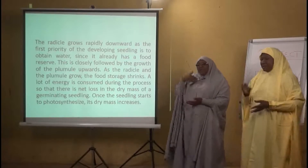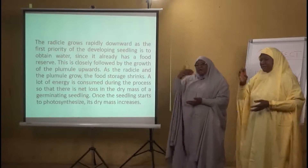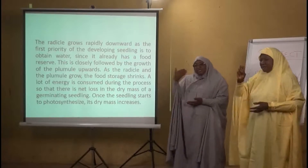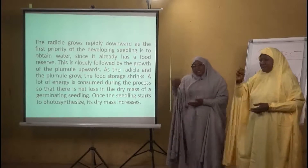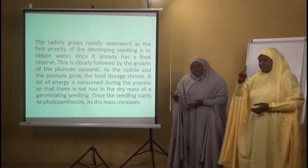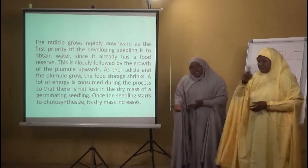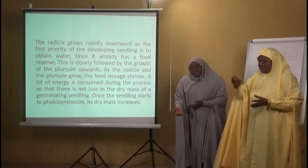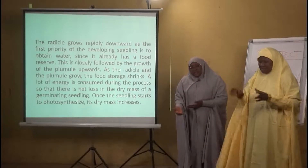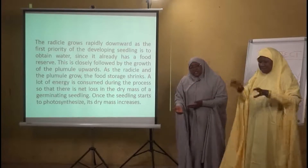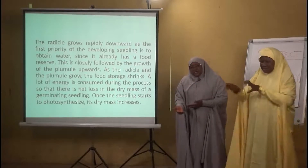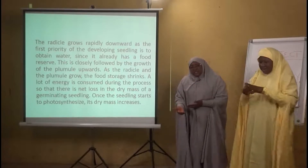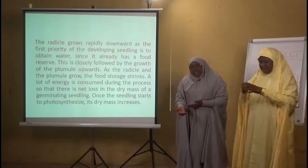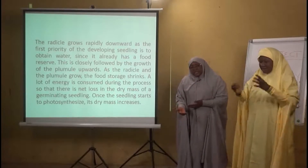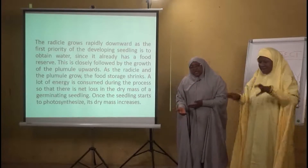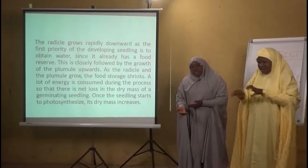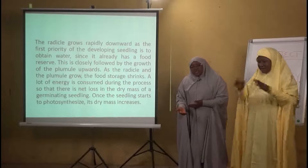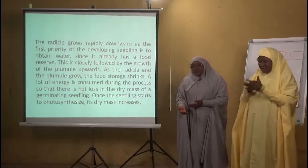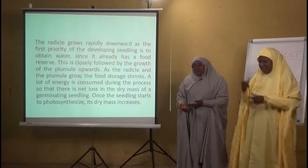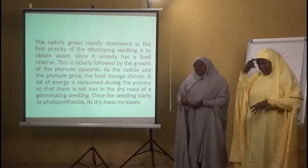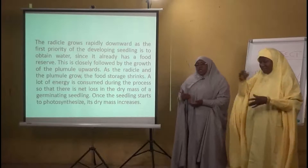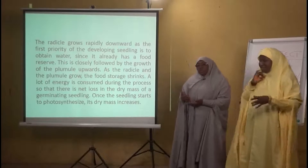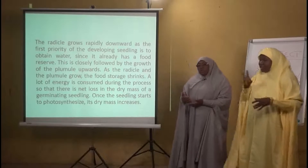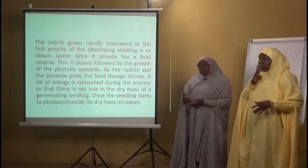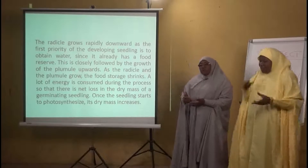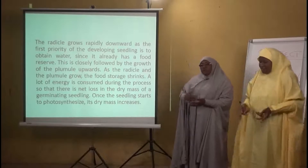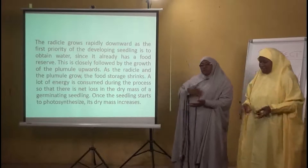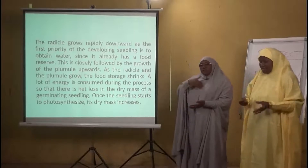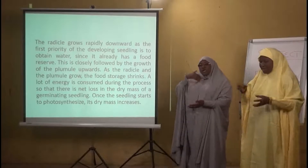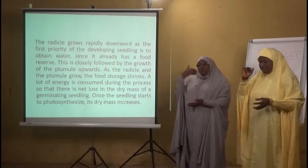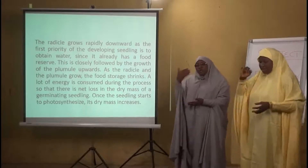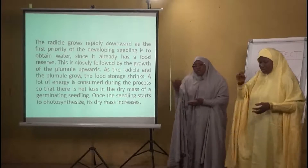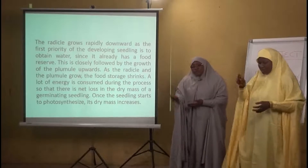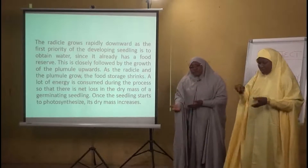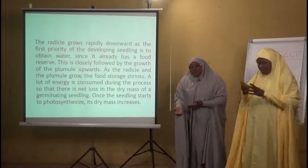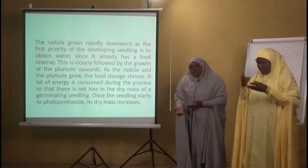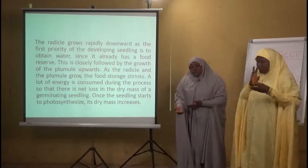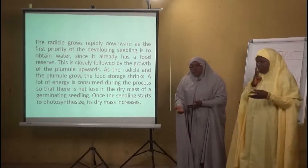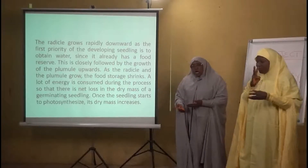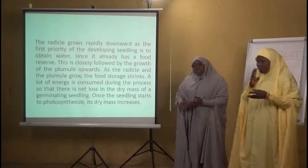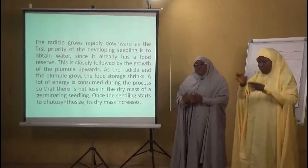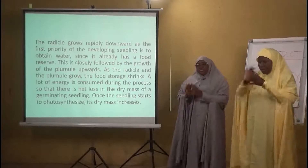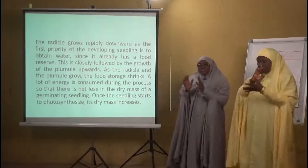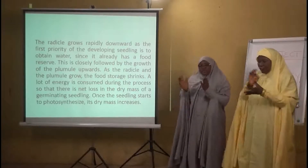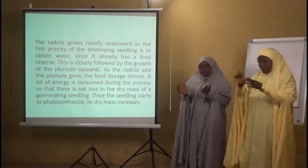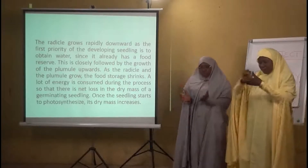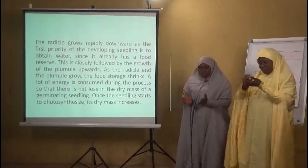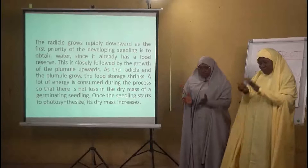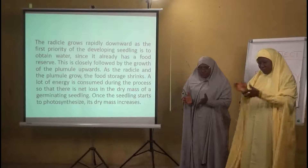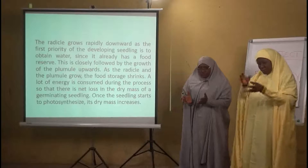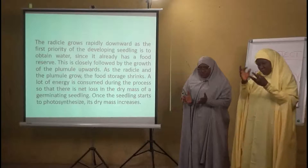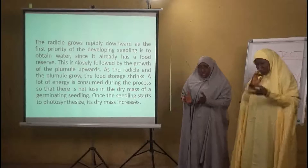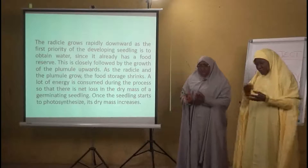enzymes become activated, that is, the seed is hydrated. Insoluble food becomes soluble, so activities